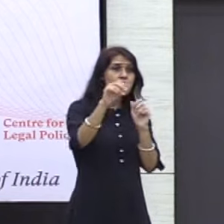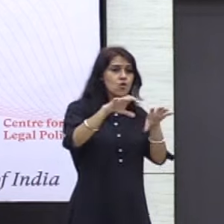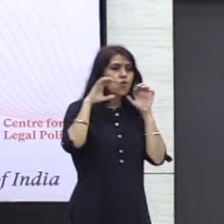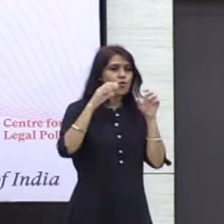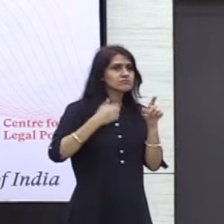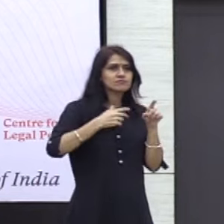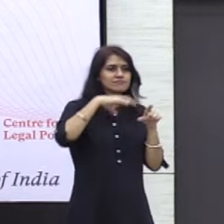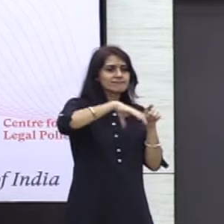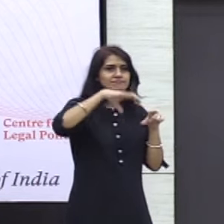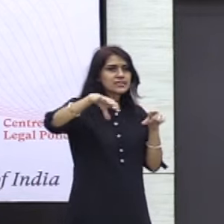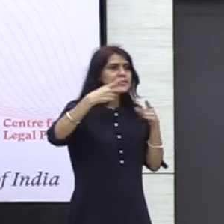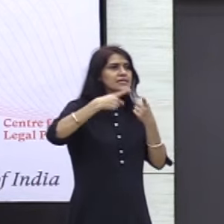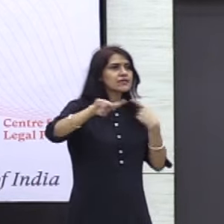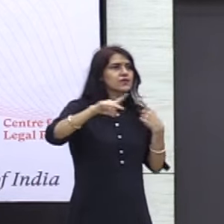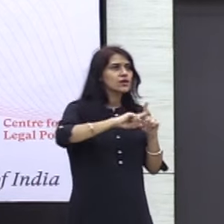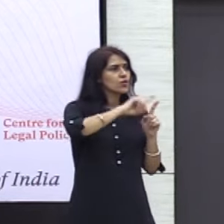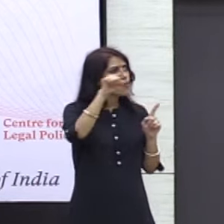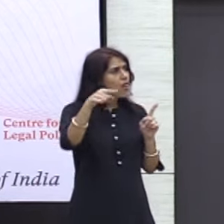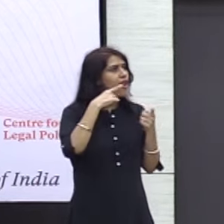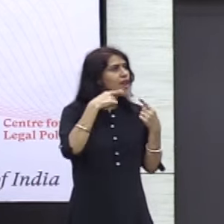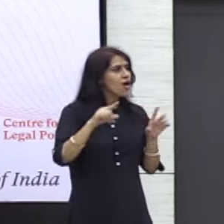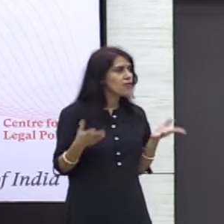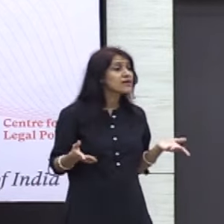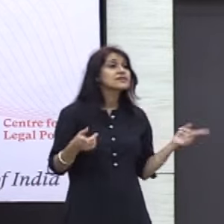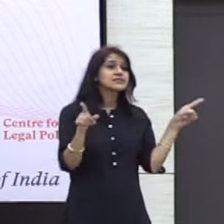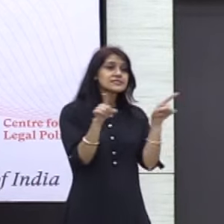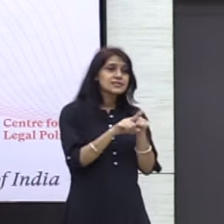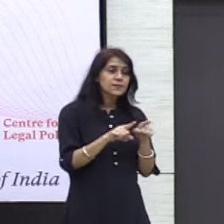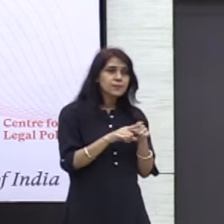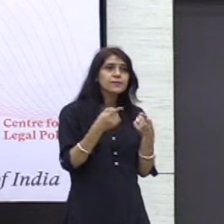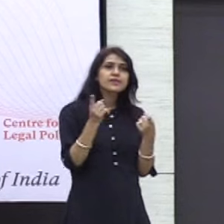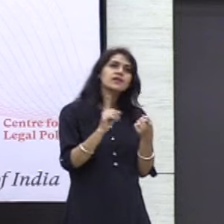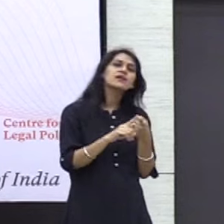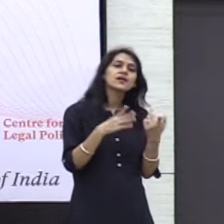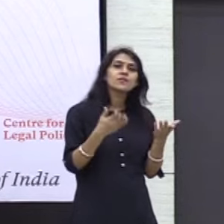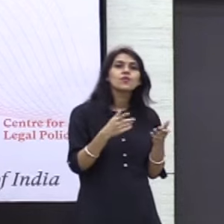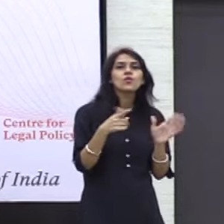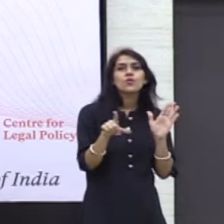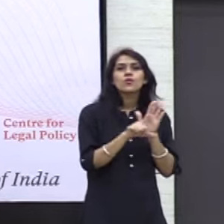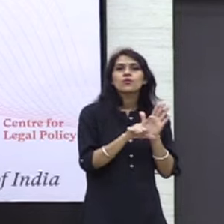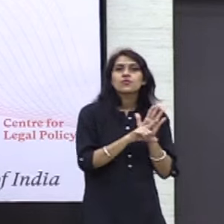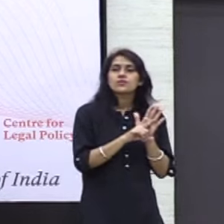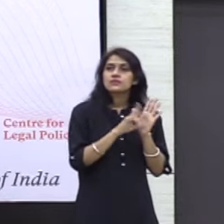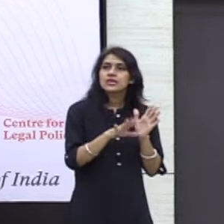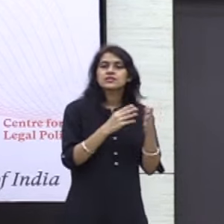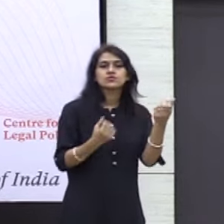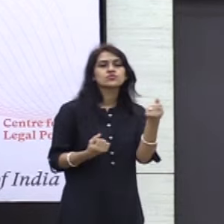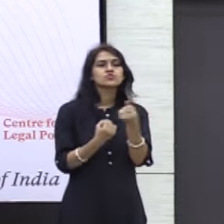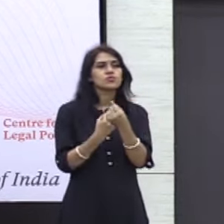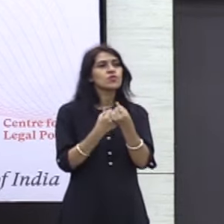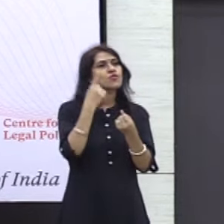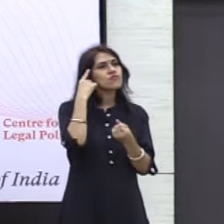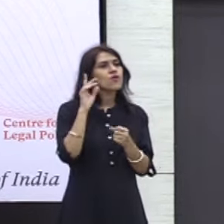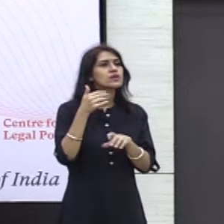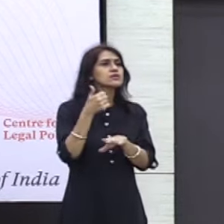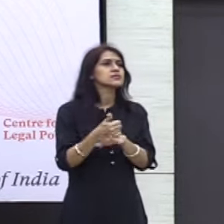where it is committed. So these are the kind of laws which I think have been incorporated in the